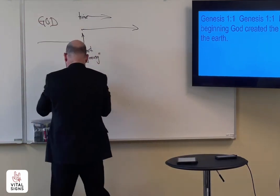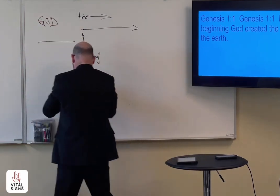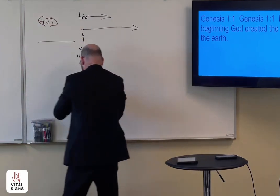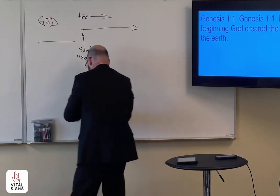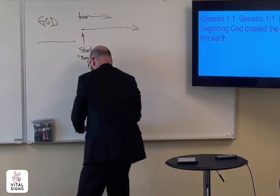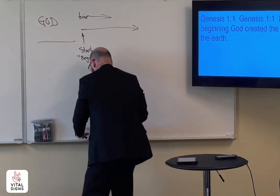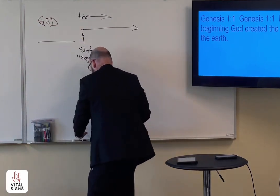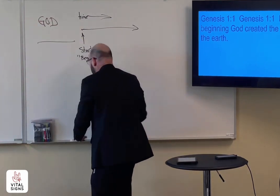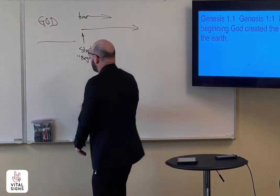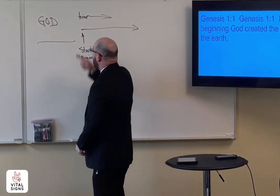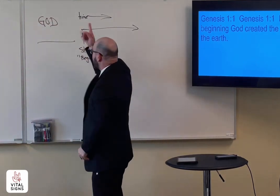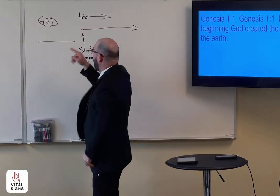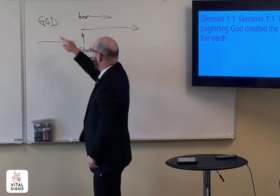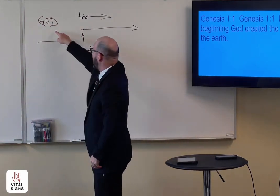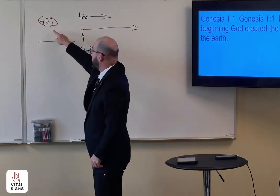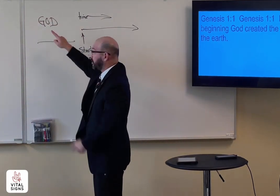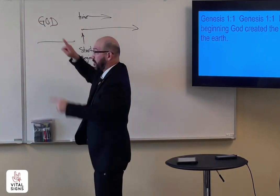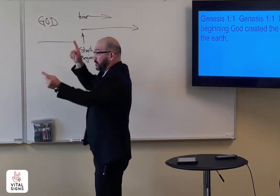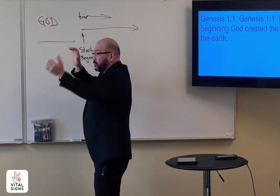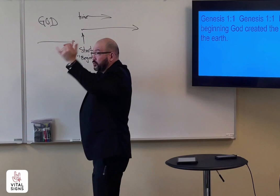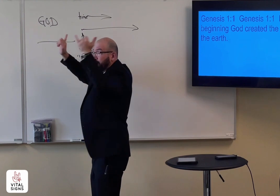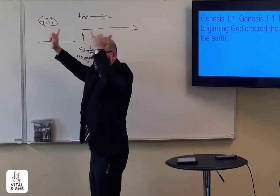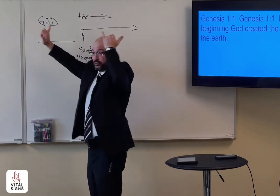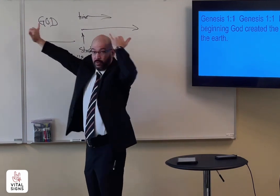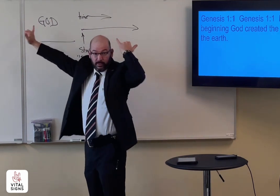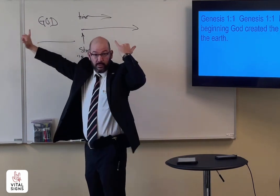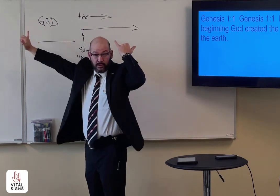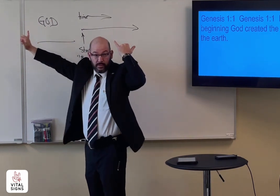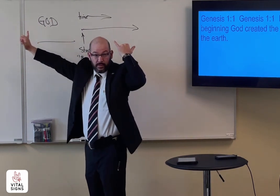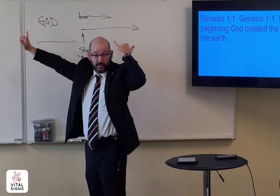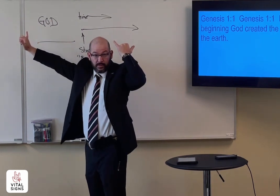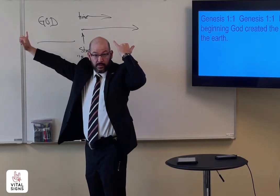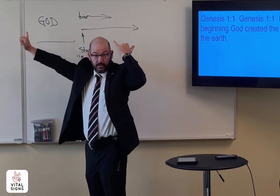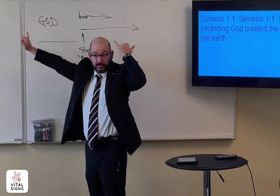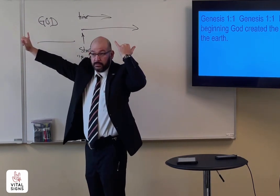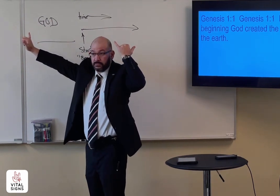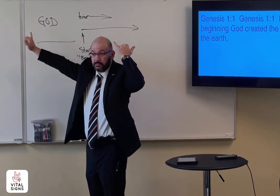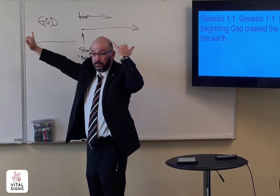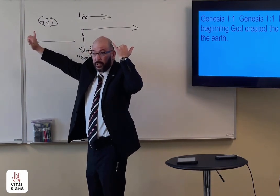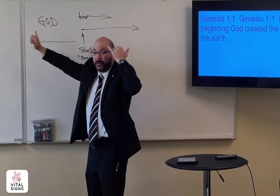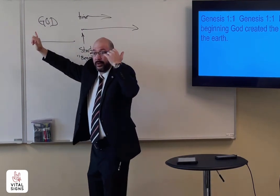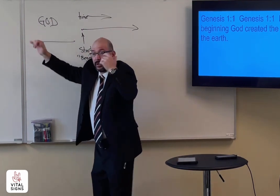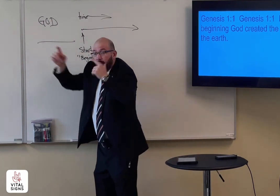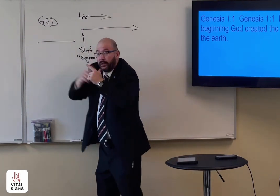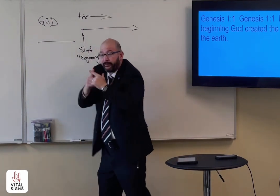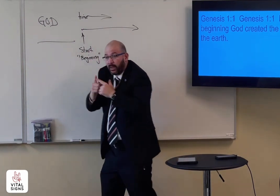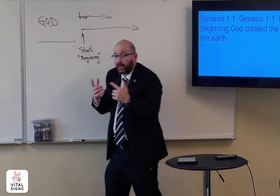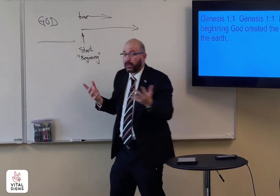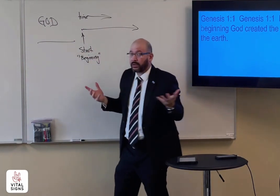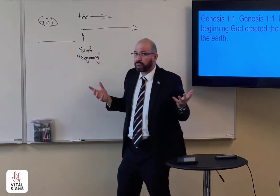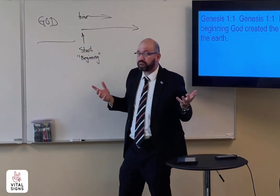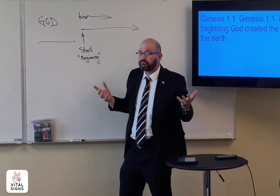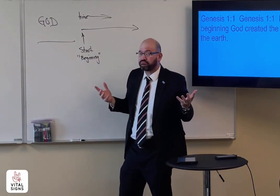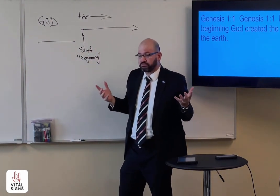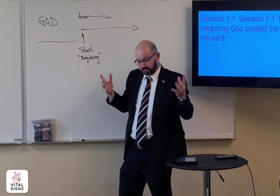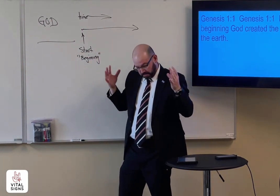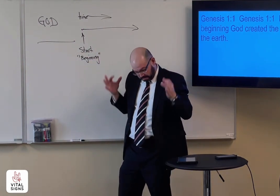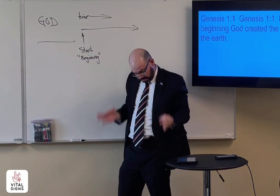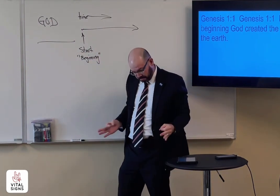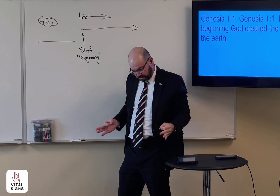Right? God, he's eternal. He goes, he was there before time, and he'll be there after time, and he's there